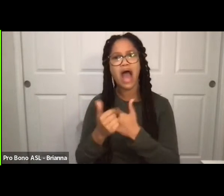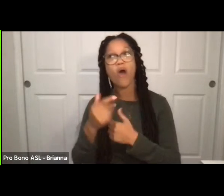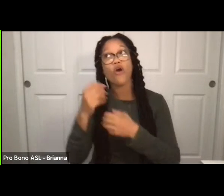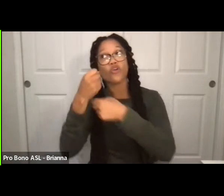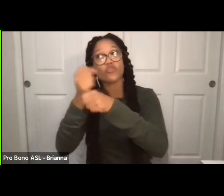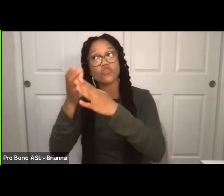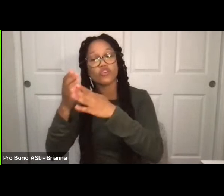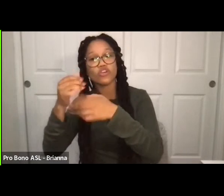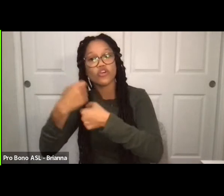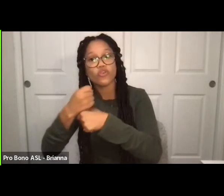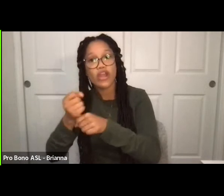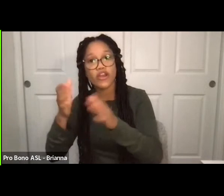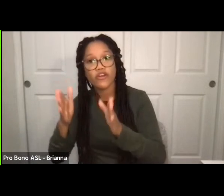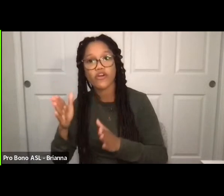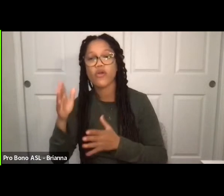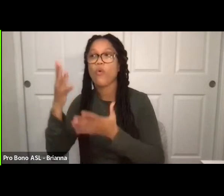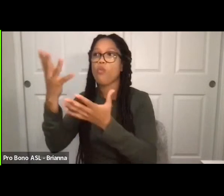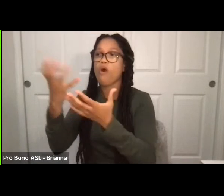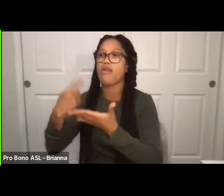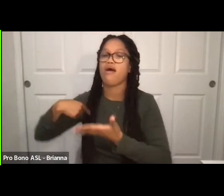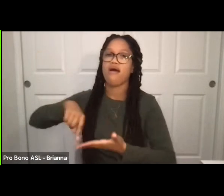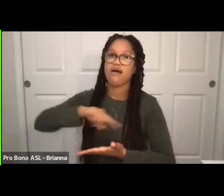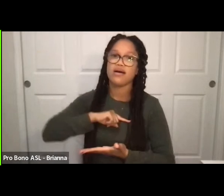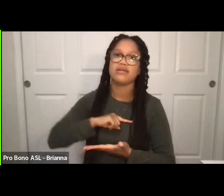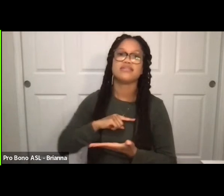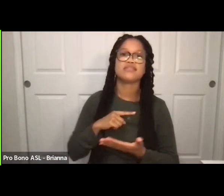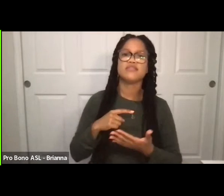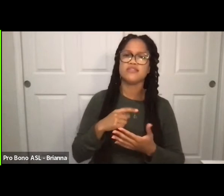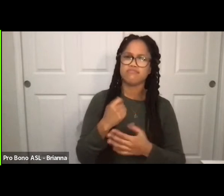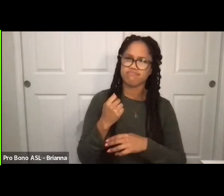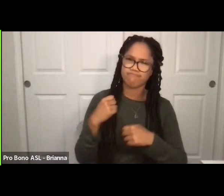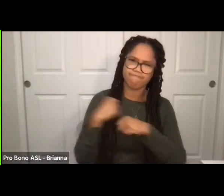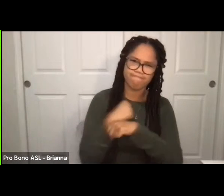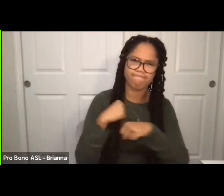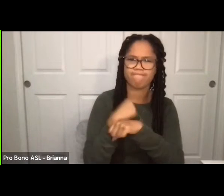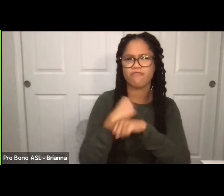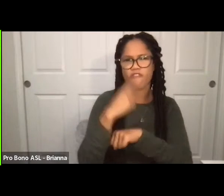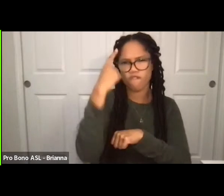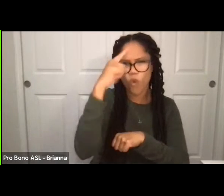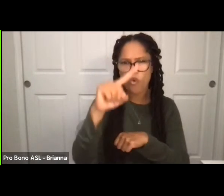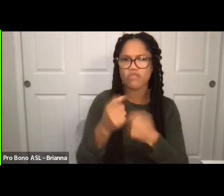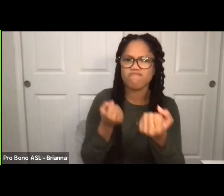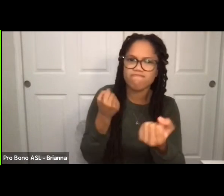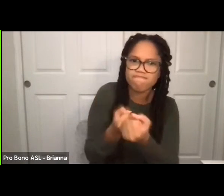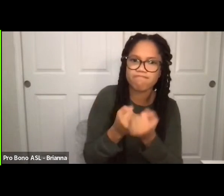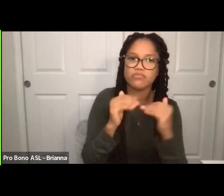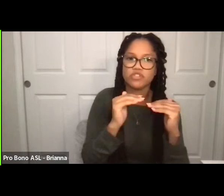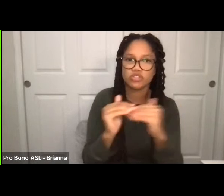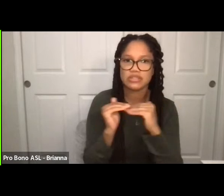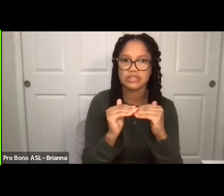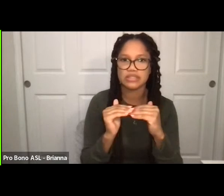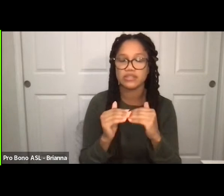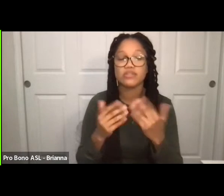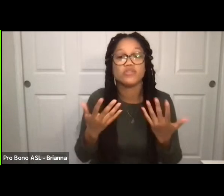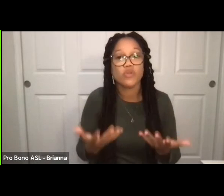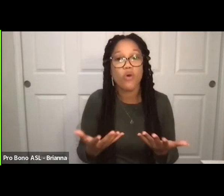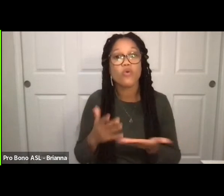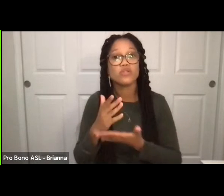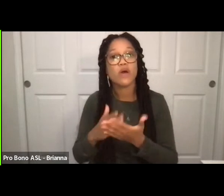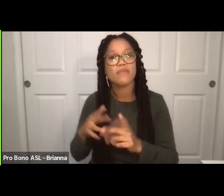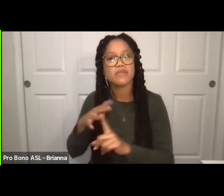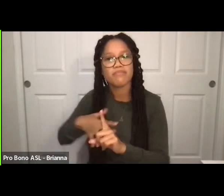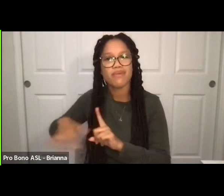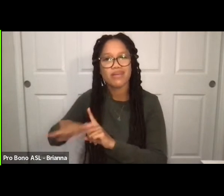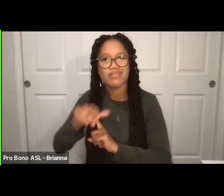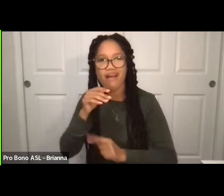really, I want us, as we walk away and as we think about how to transform the spaces that we might not have as